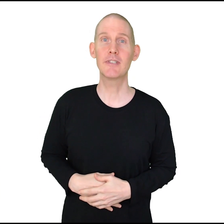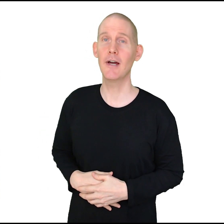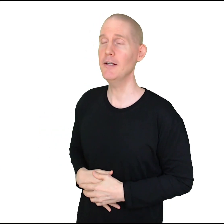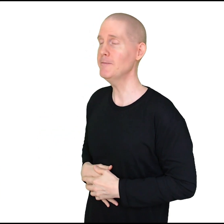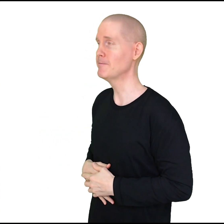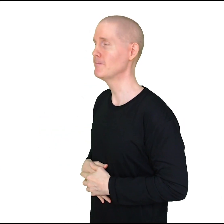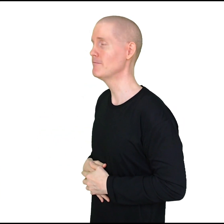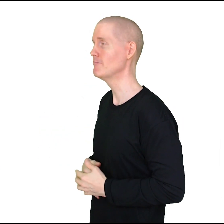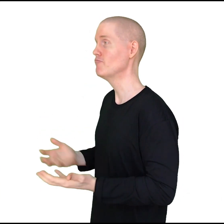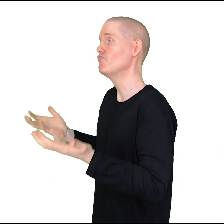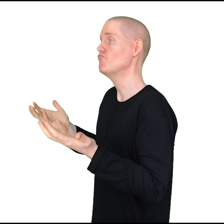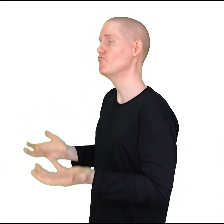side.